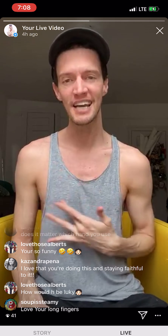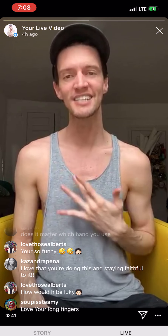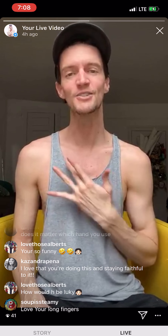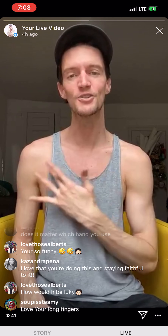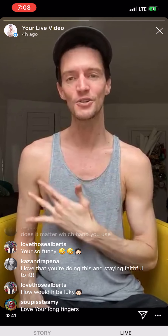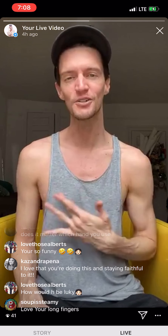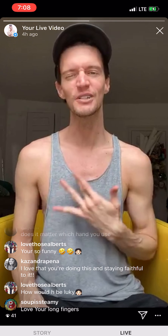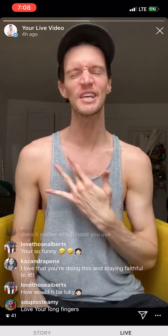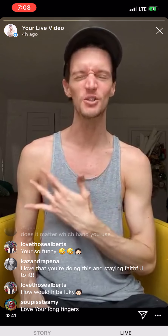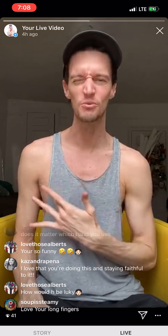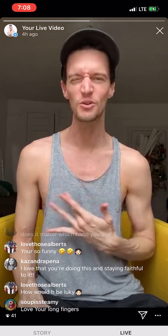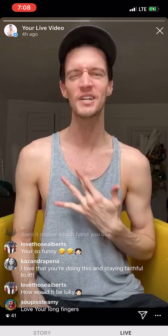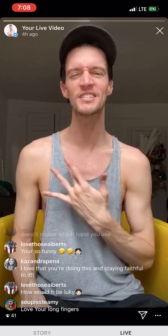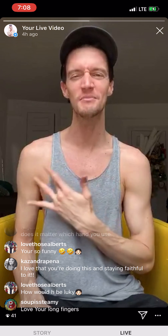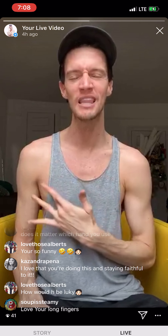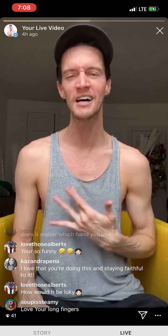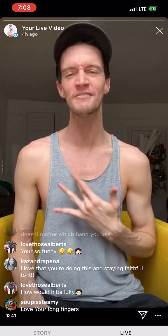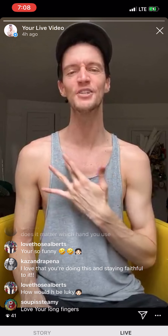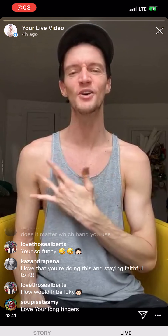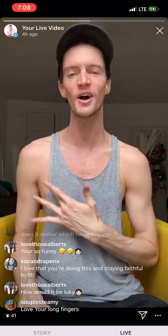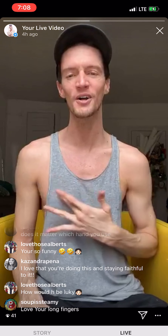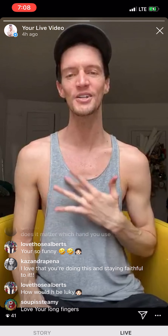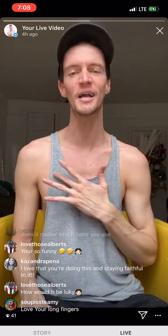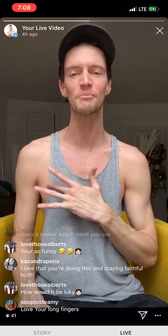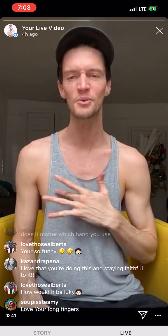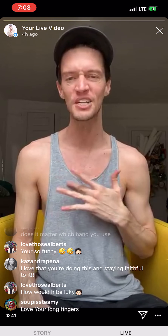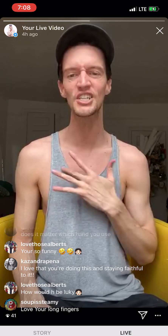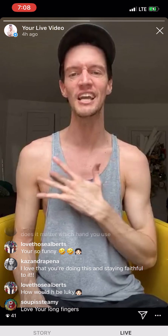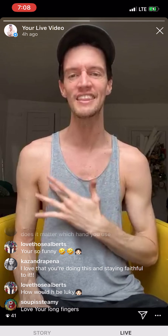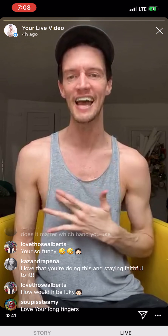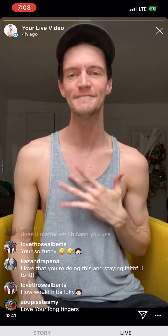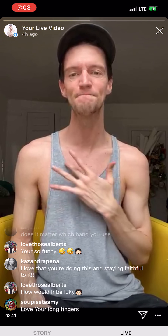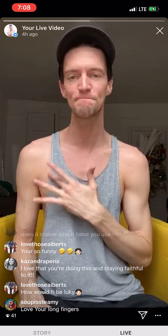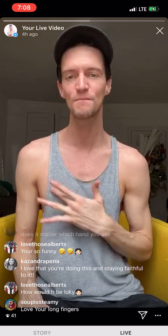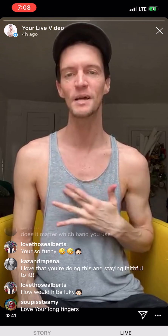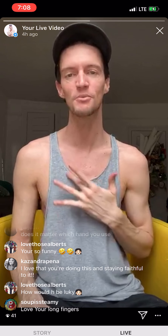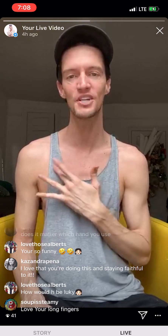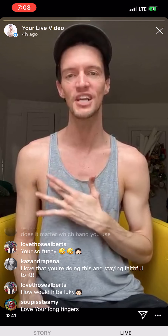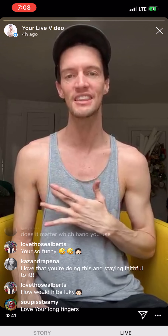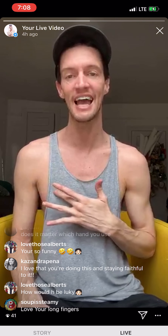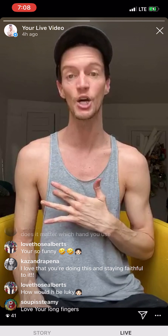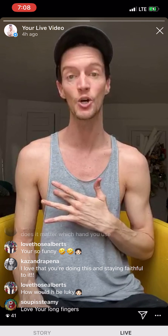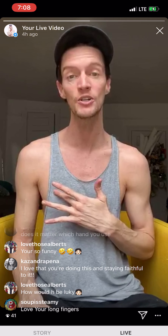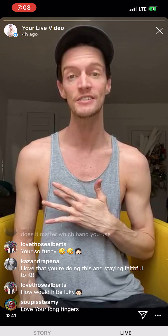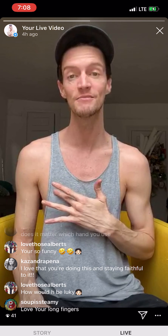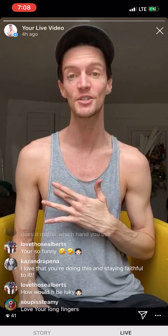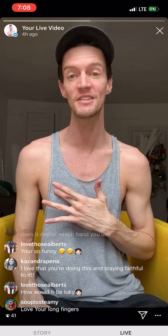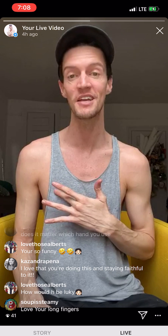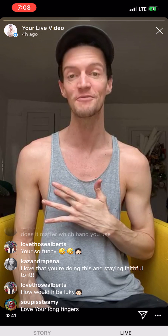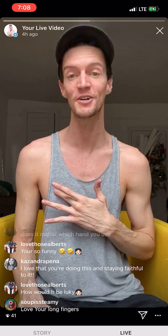of does a circle. It's like you're brewing some love in your heart. I appreciate that. I appreciate that. Hurt. Show me the sign for hurt.